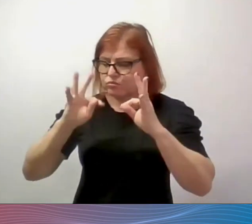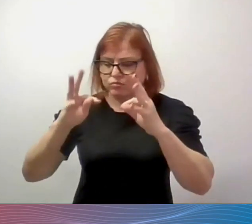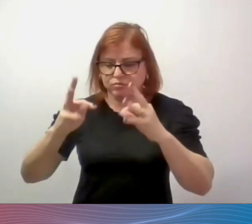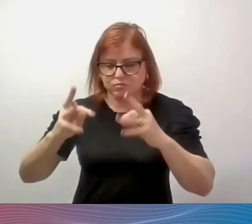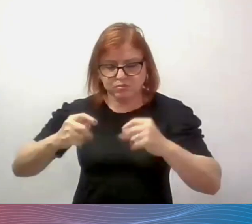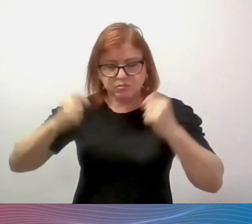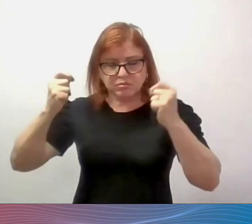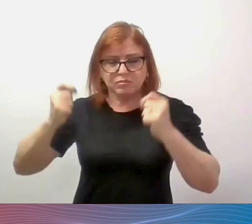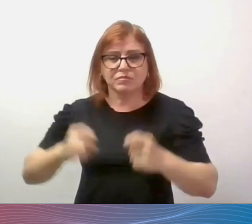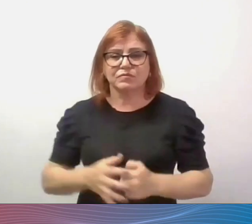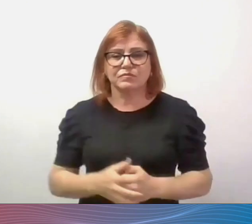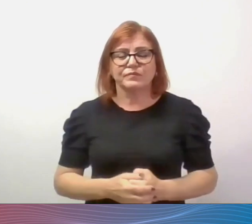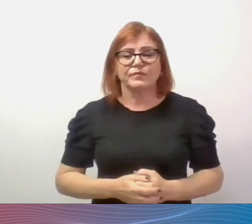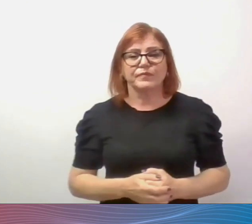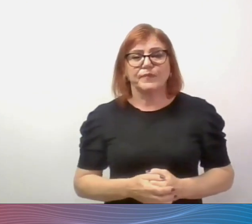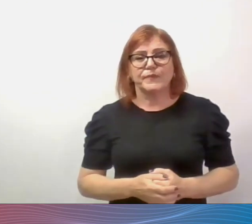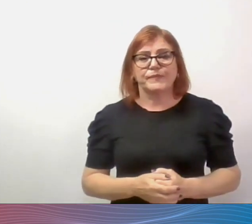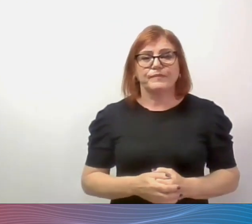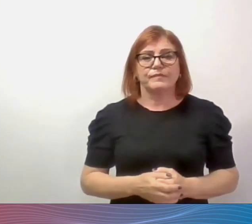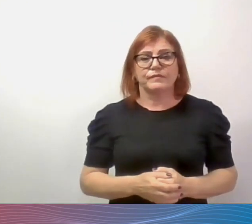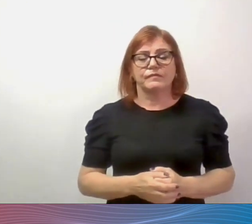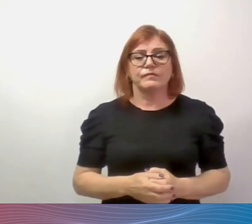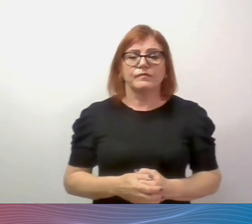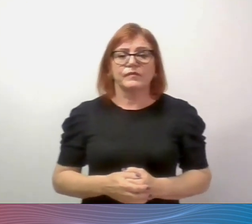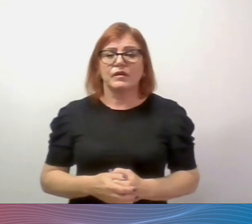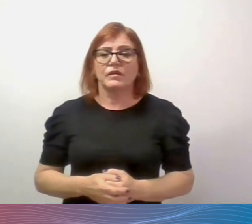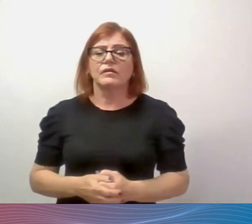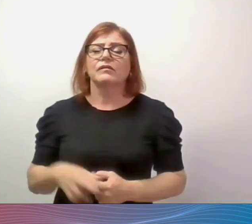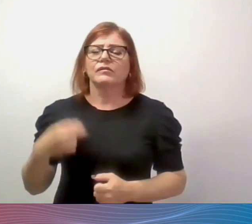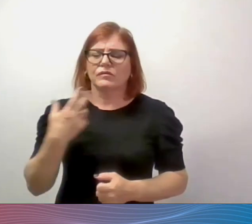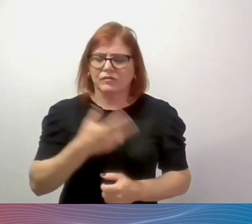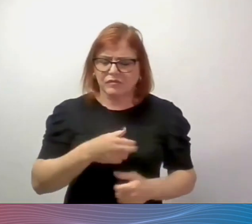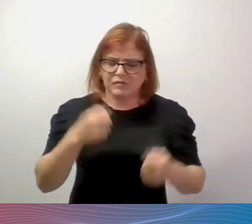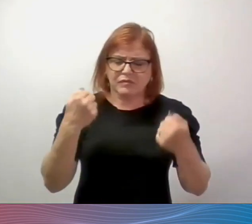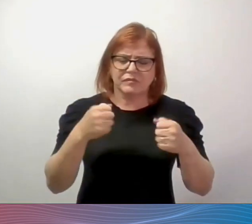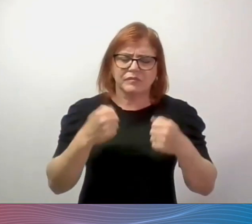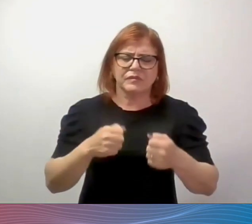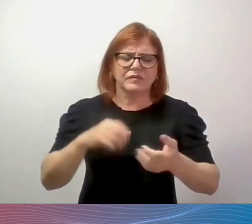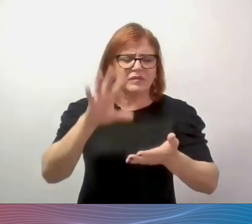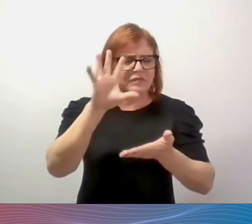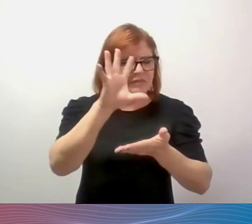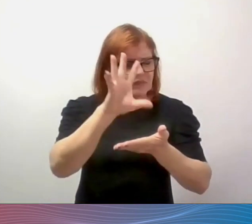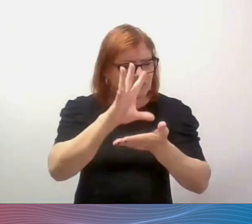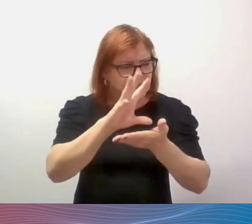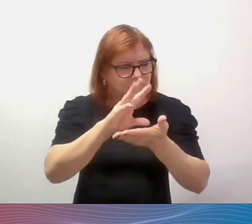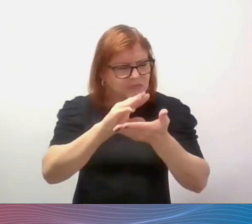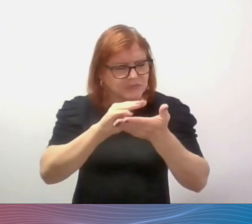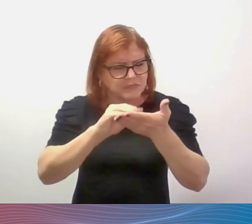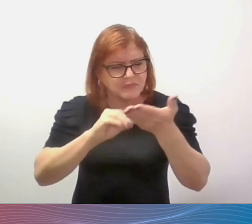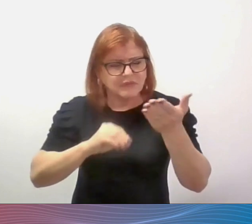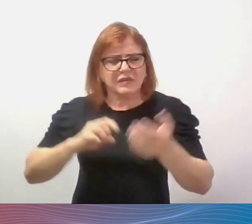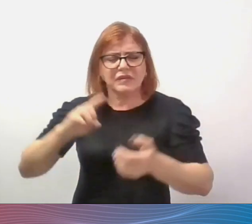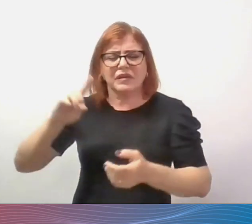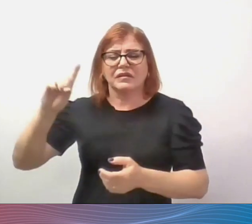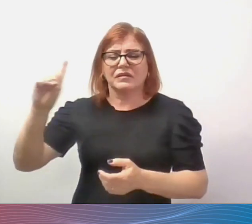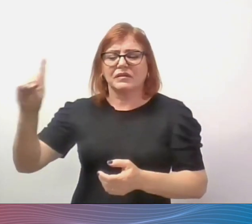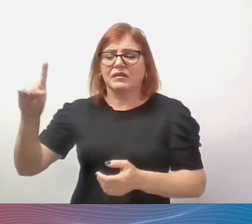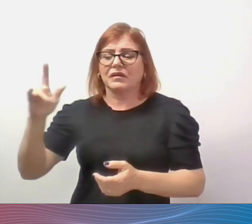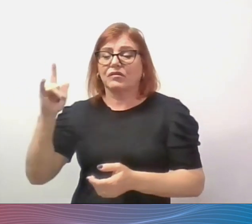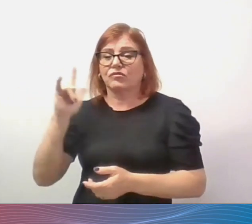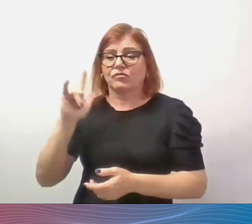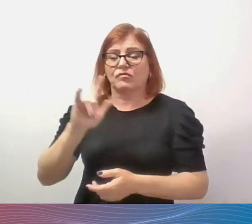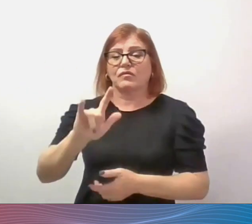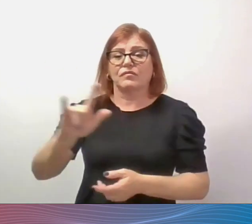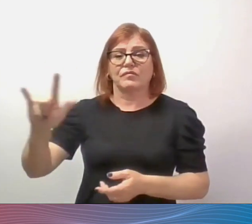Jesus. Então vamos ser imitadores de Deus nesse sentido. So let's be imitators of God in this way. Vamos